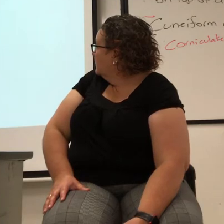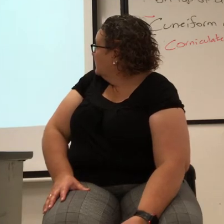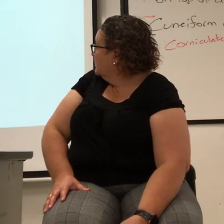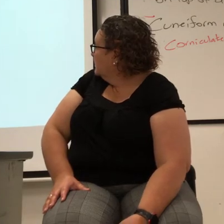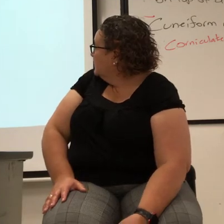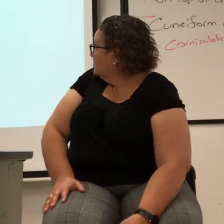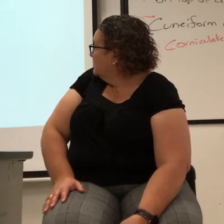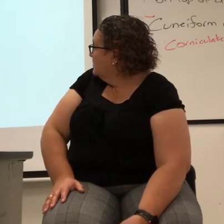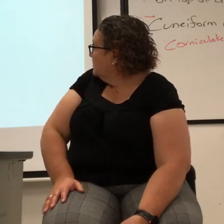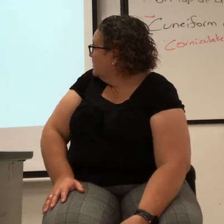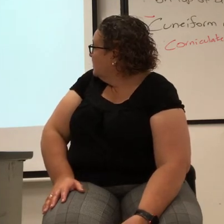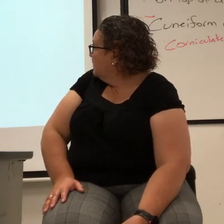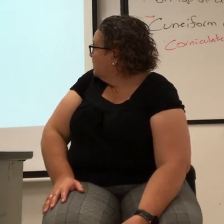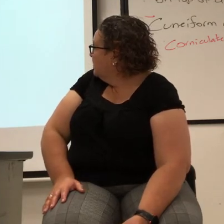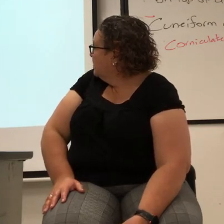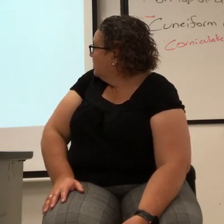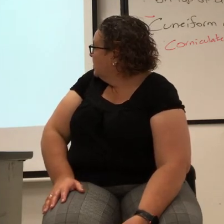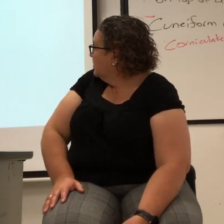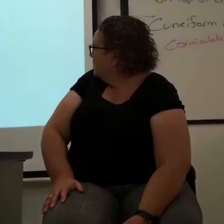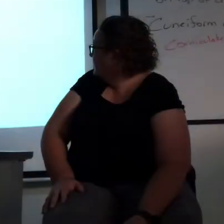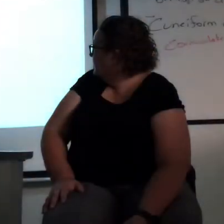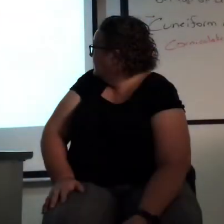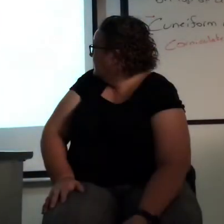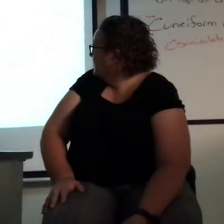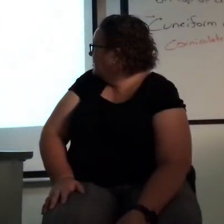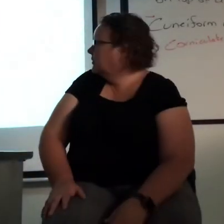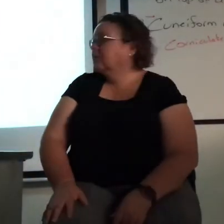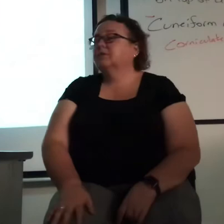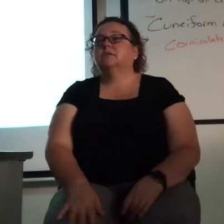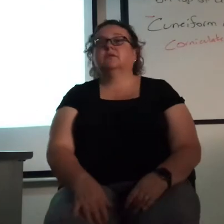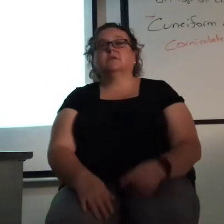Okay. On this model,